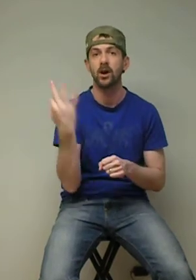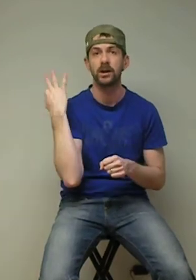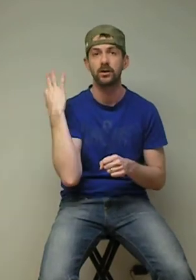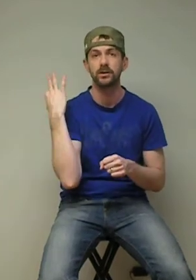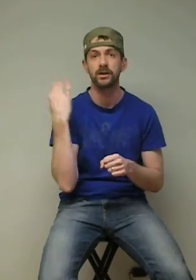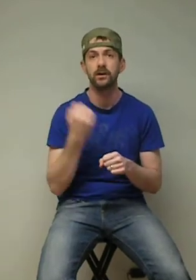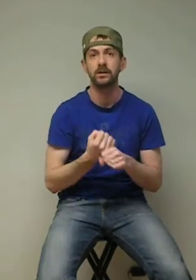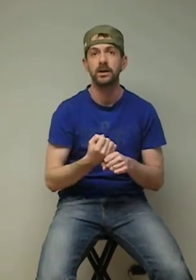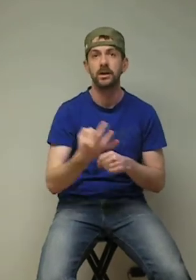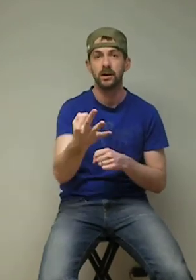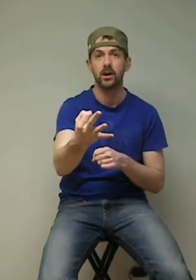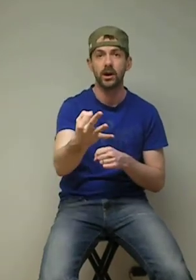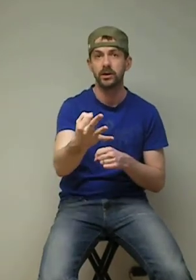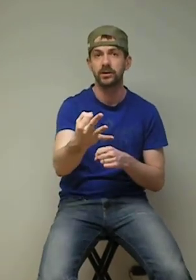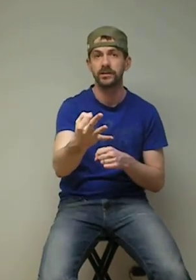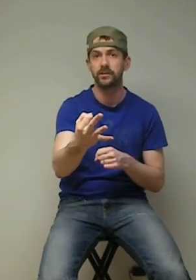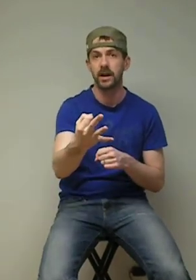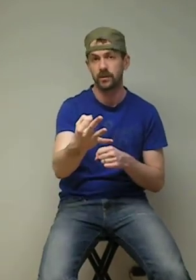9 years ago, 9 years from now.